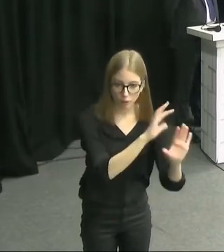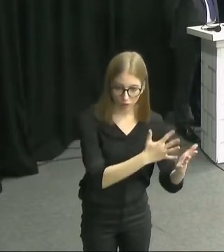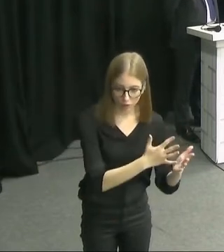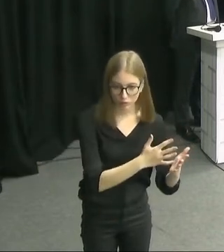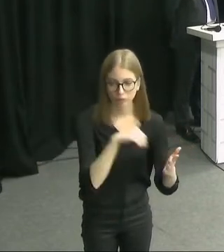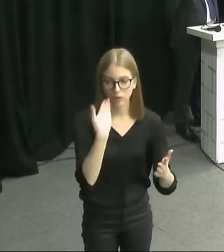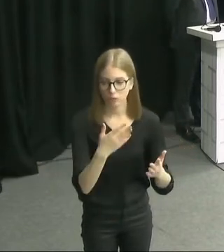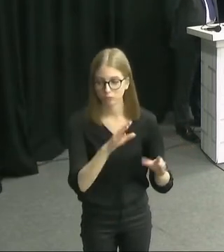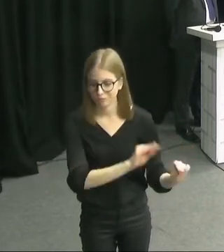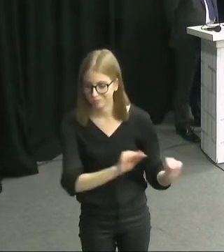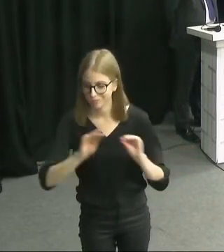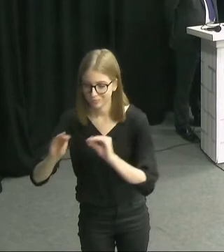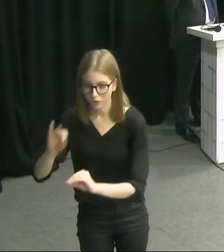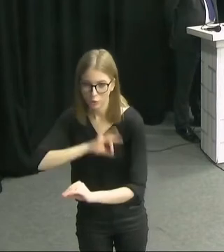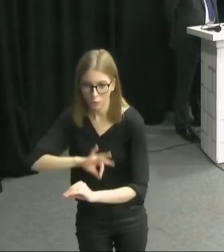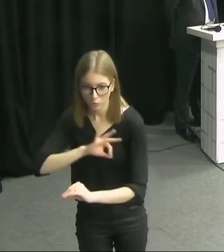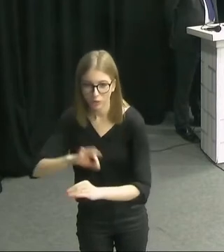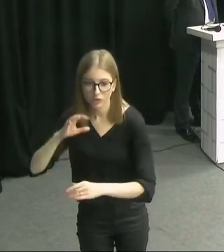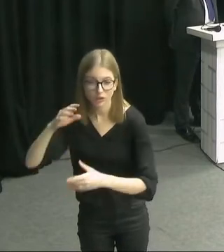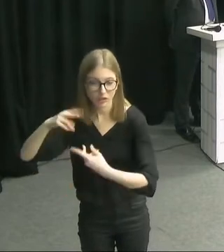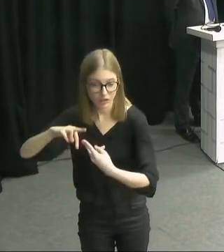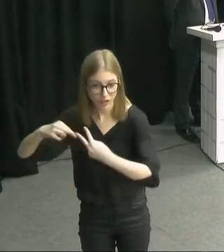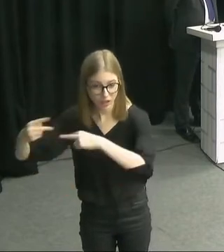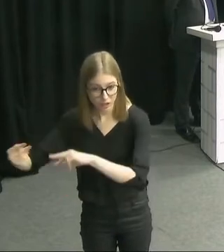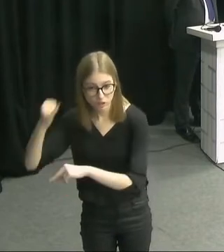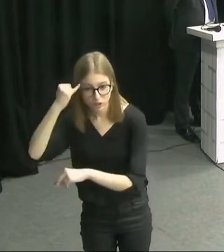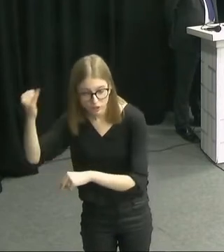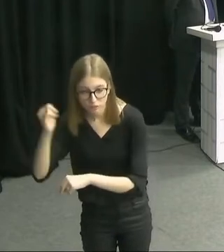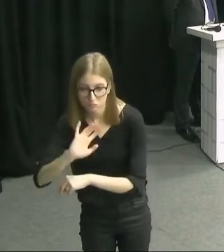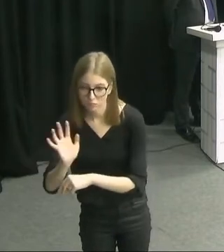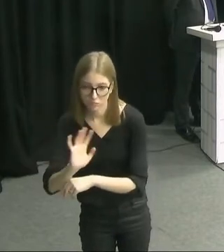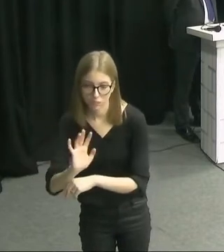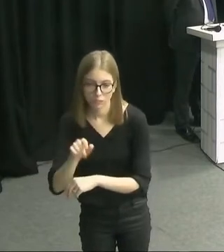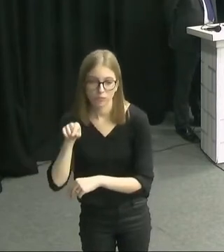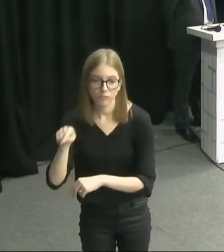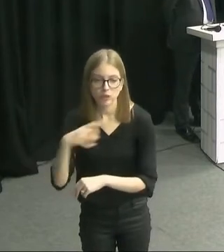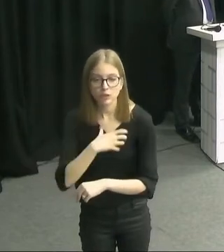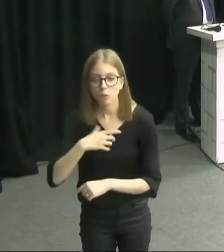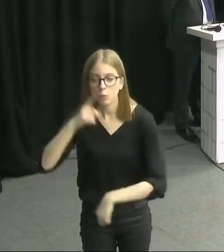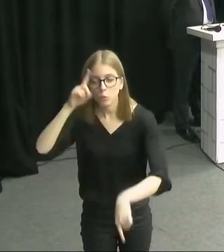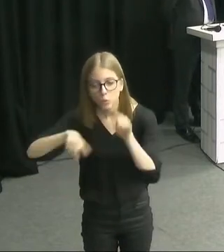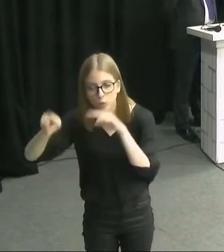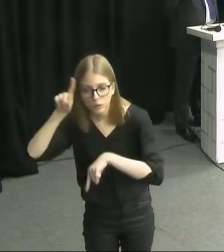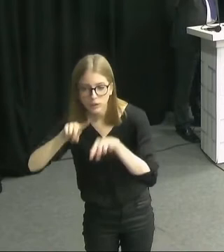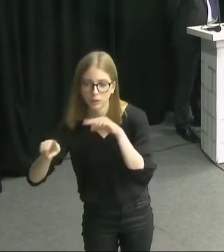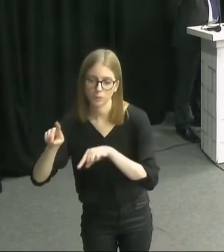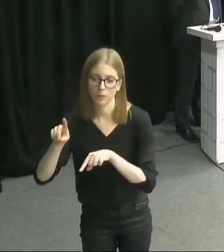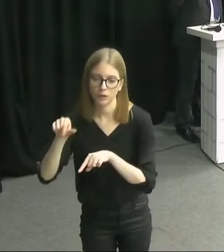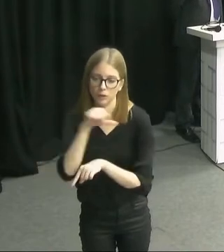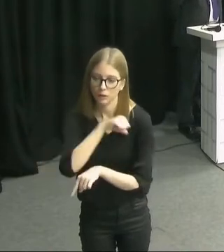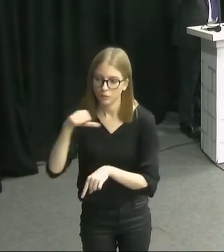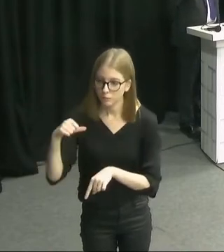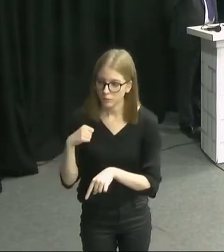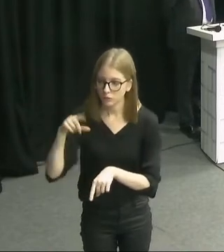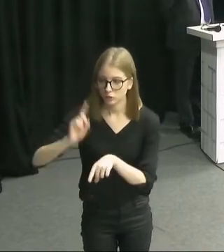knowledge, but also in coming up with new ideas. So creativity and initiative is very important here, as well